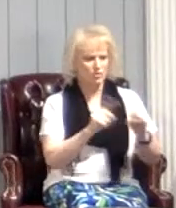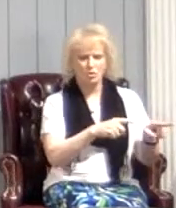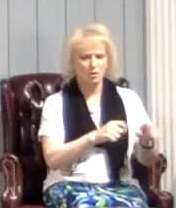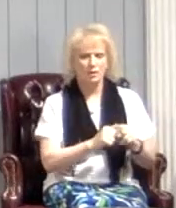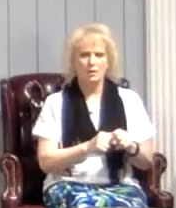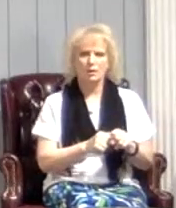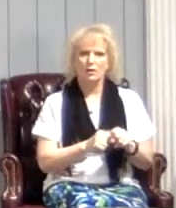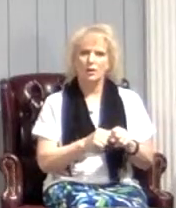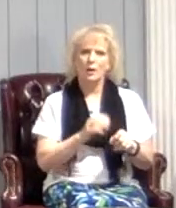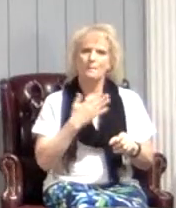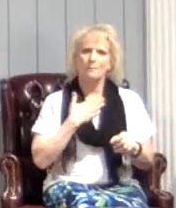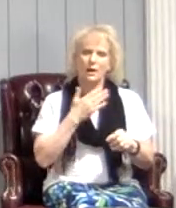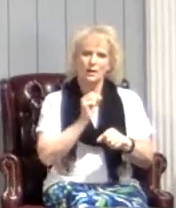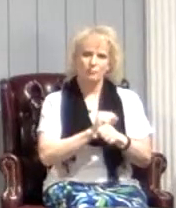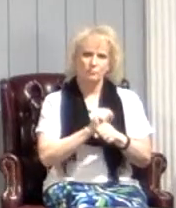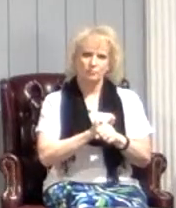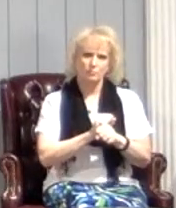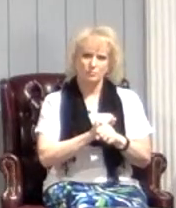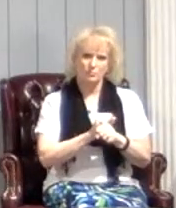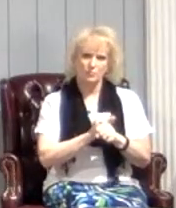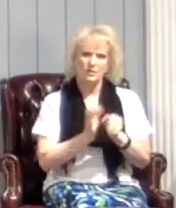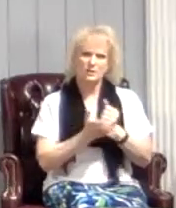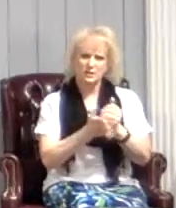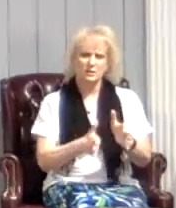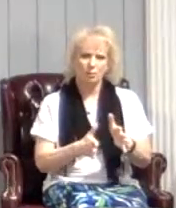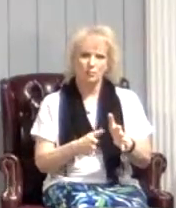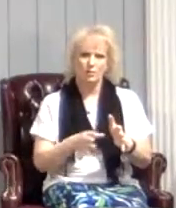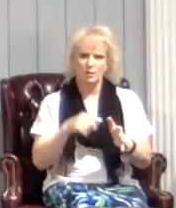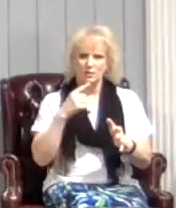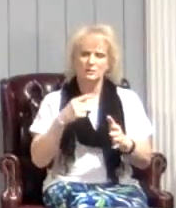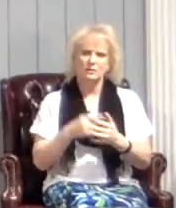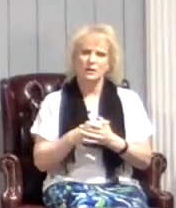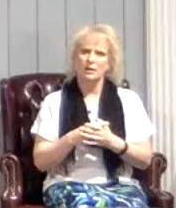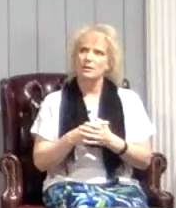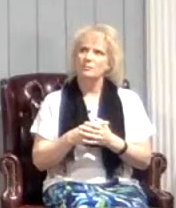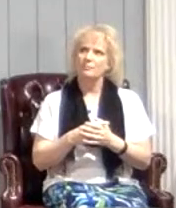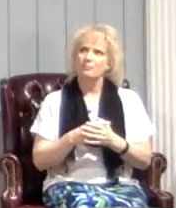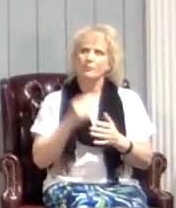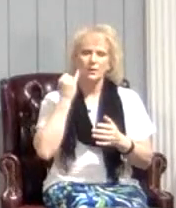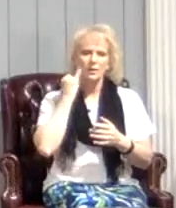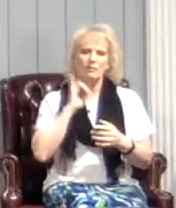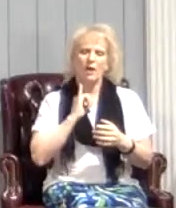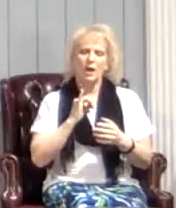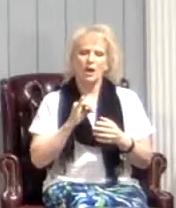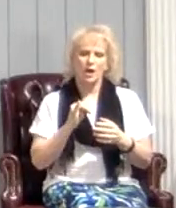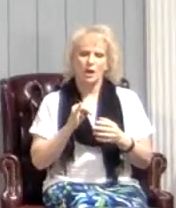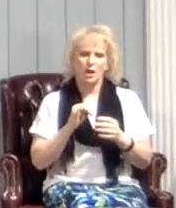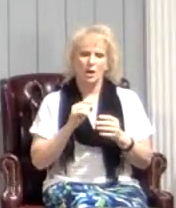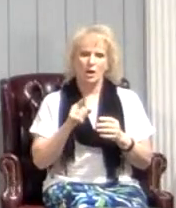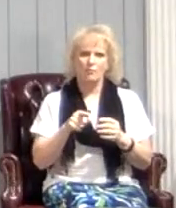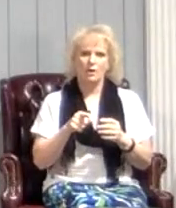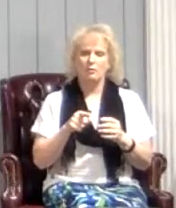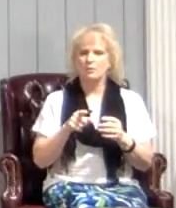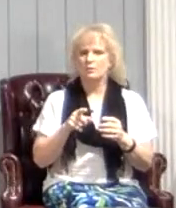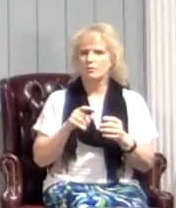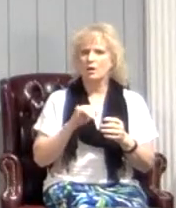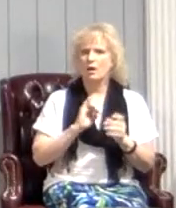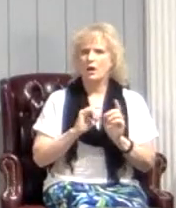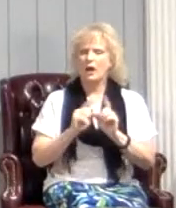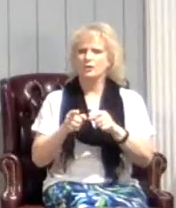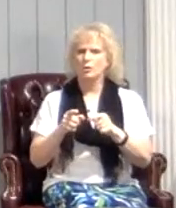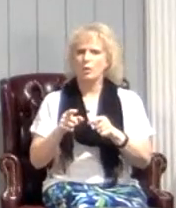my business agent said is, he said, if I were you, I'd go to Denver. And if you don't have a job in 7 days, figure you're halfway to Houston.